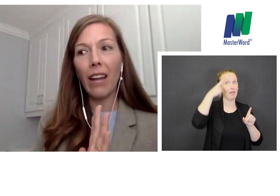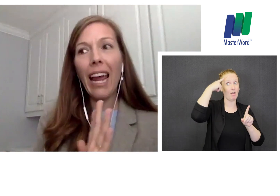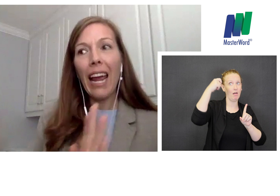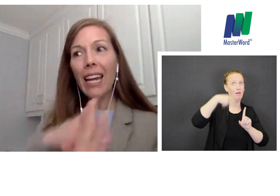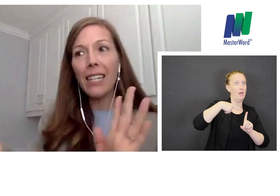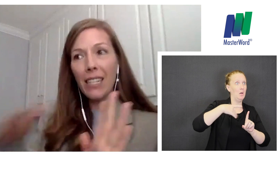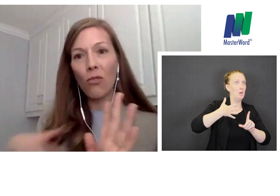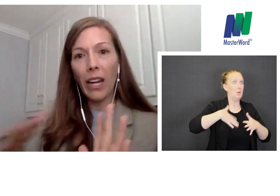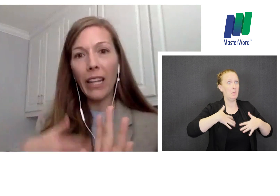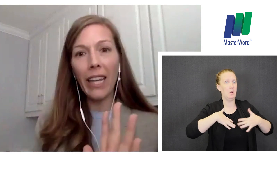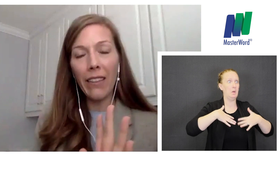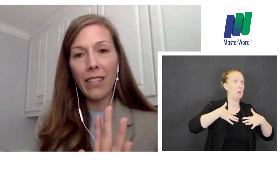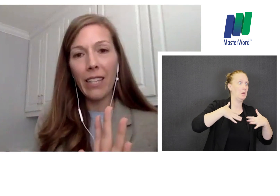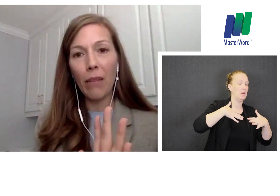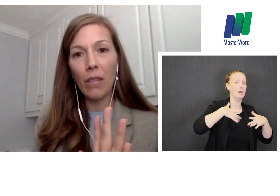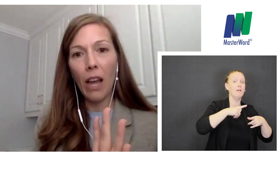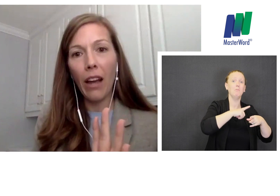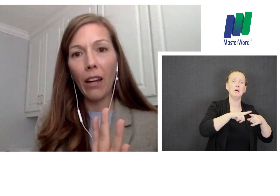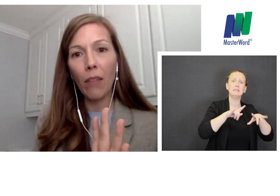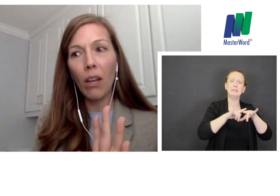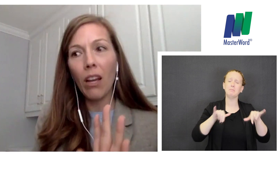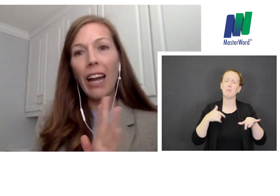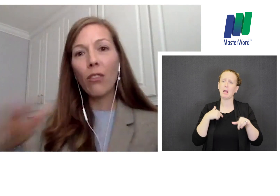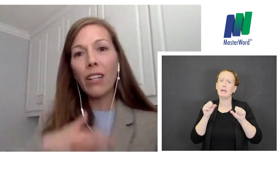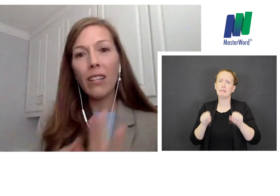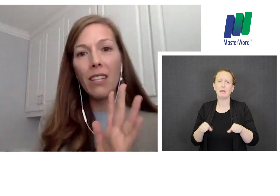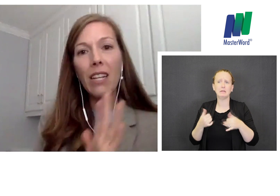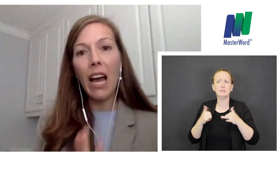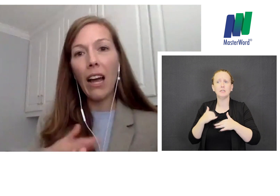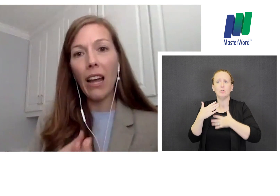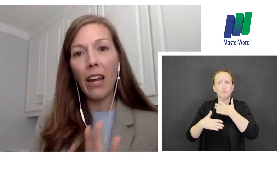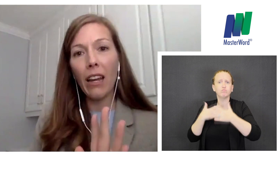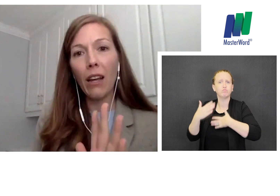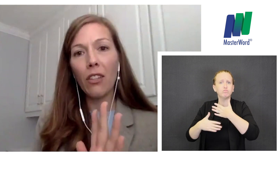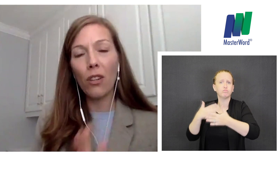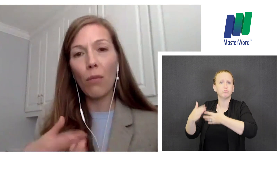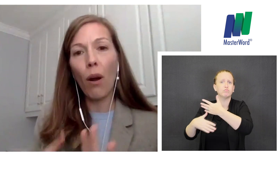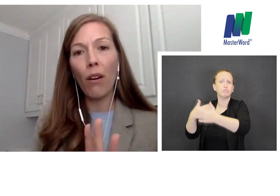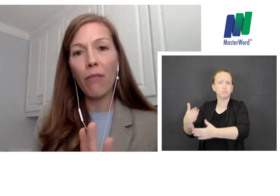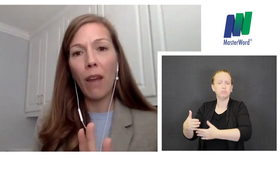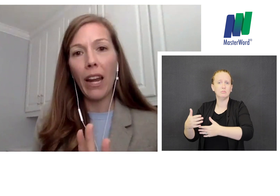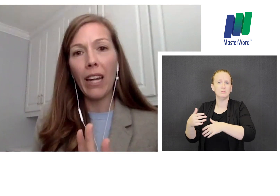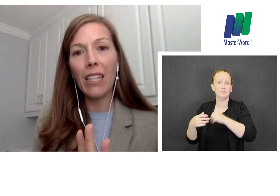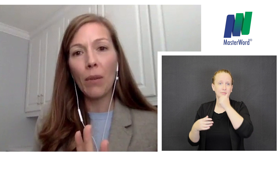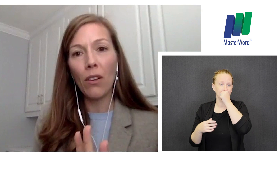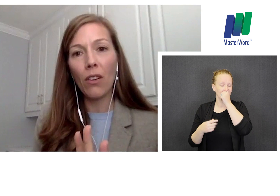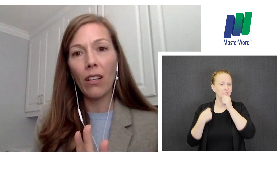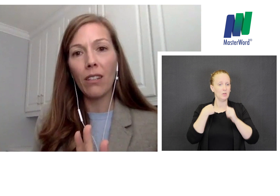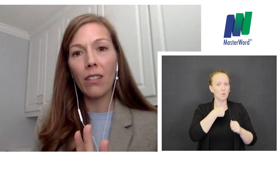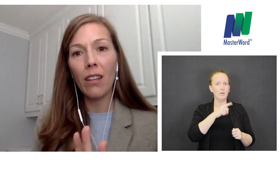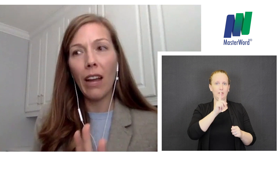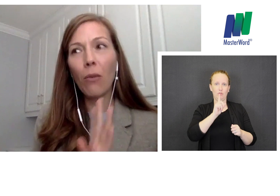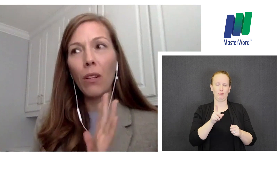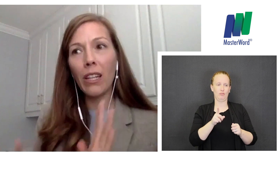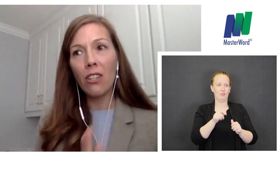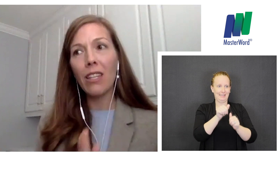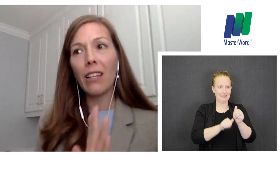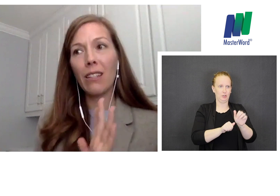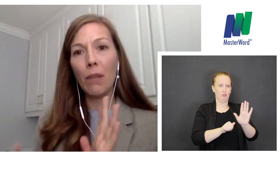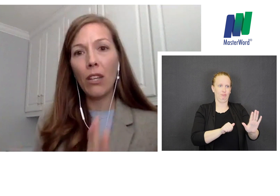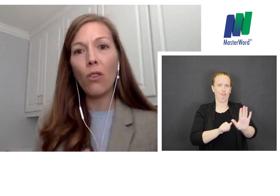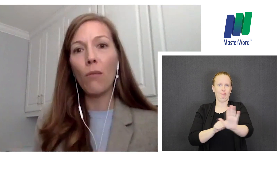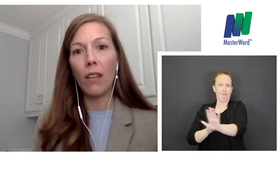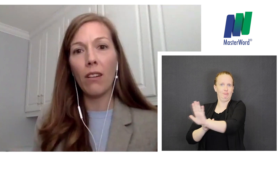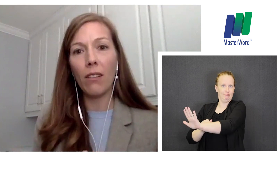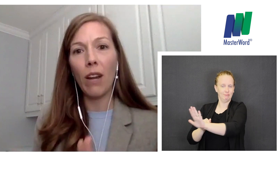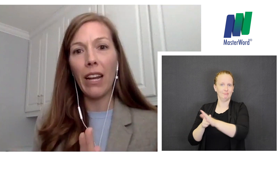regulated and dysregulated at the same time? I don't need to deny a certain part of my experience. I really just get